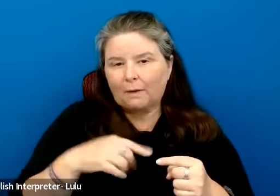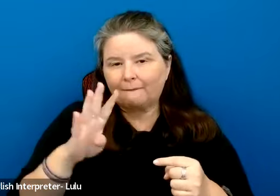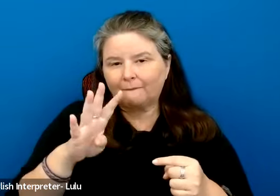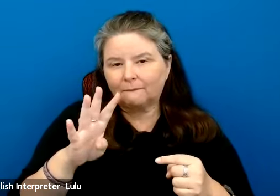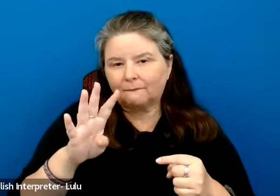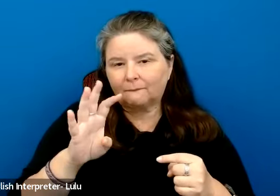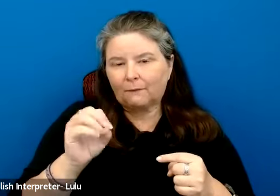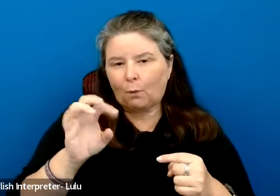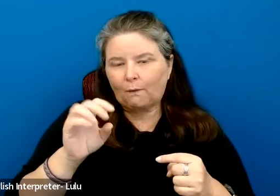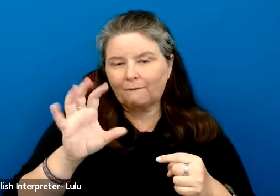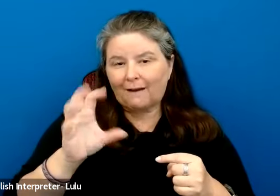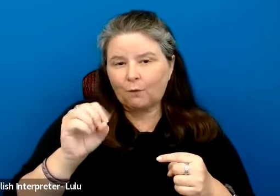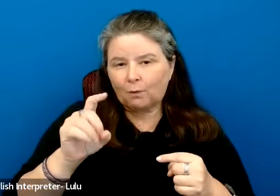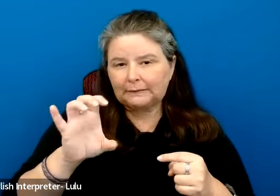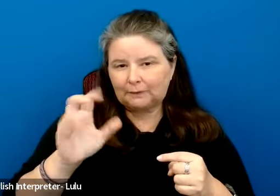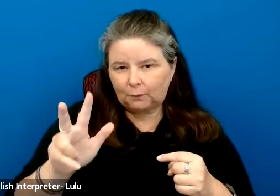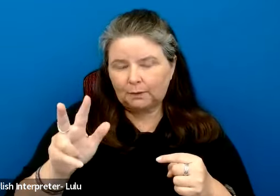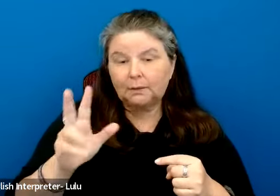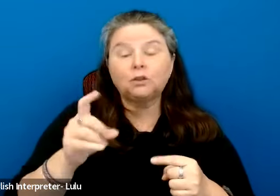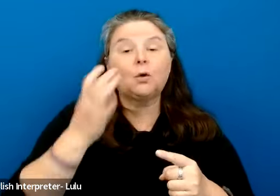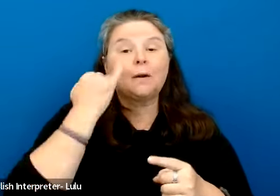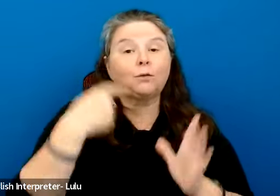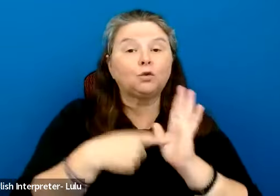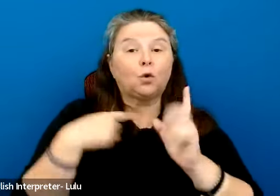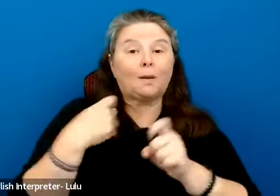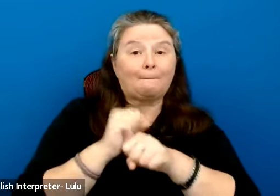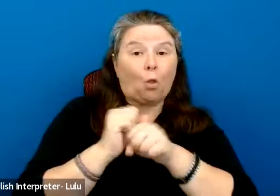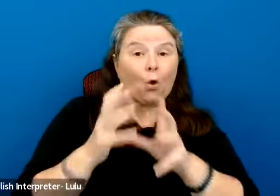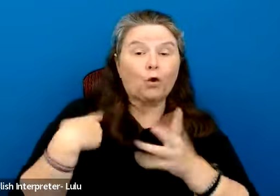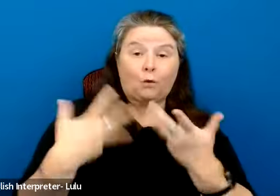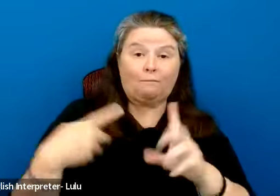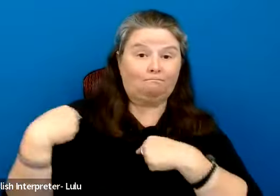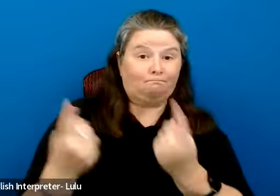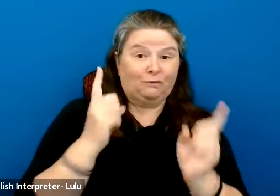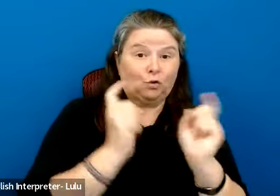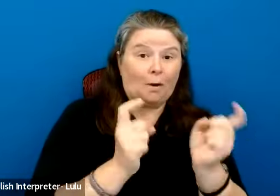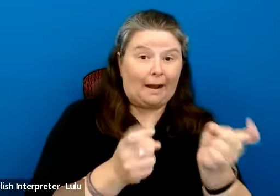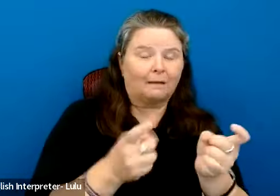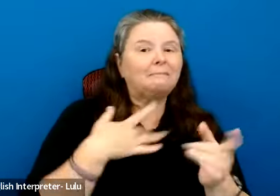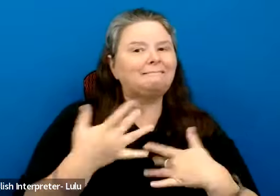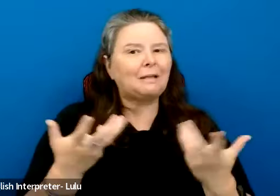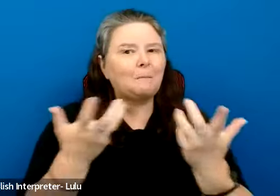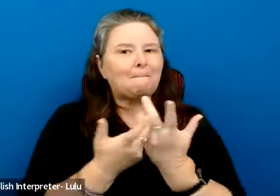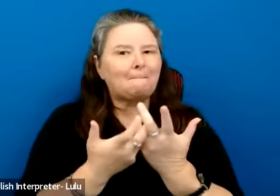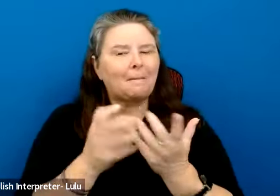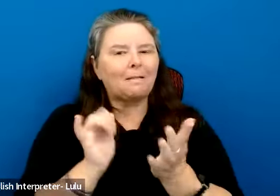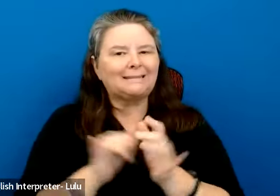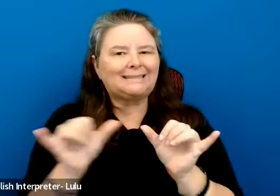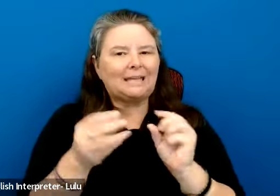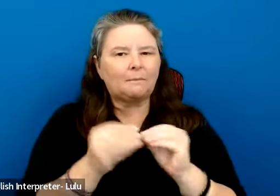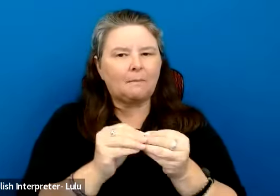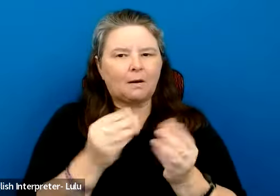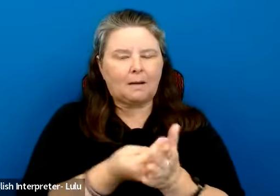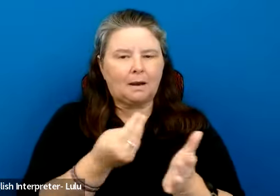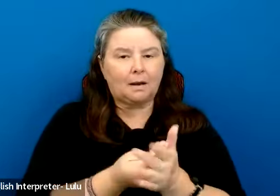you show your employer that you have been donating, they usually match that. So if you work for a company that does